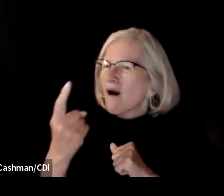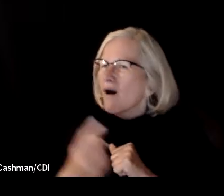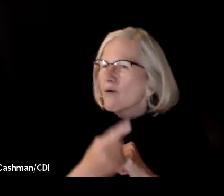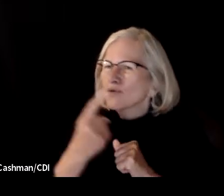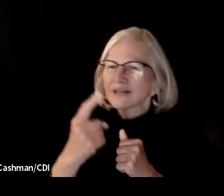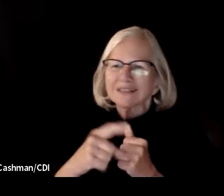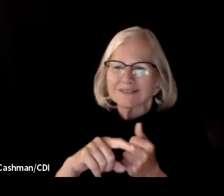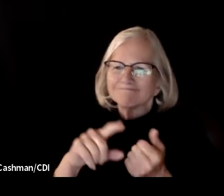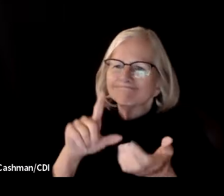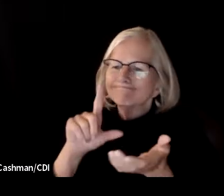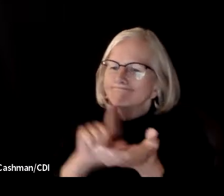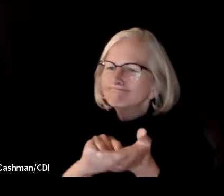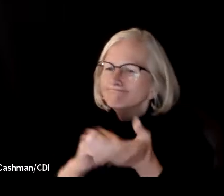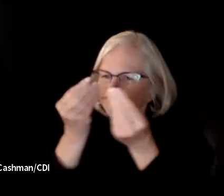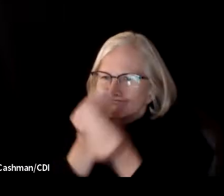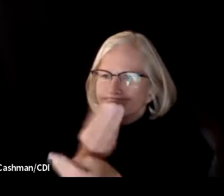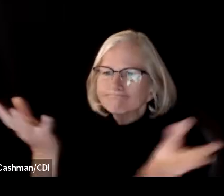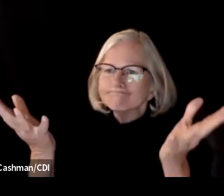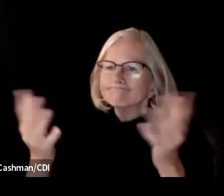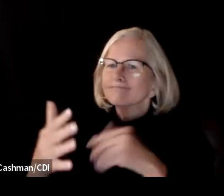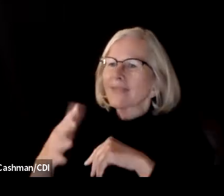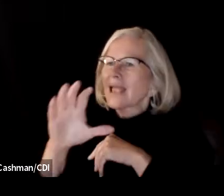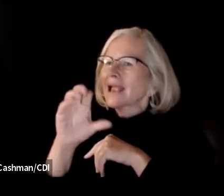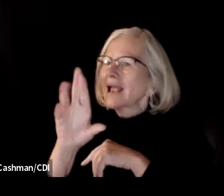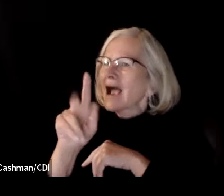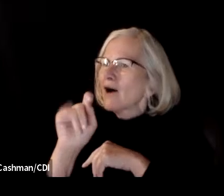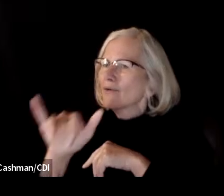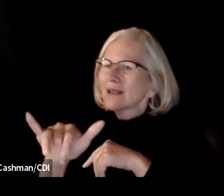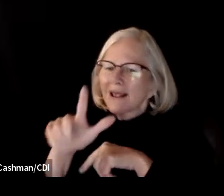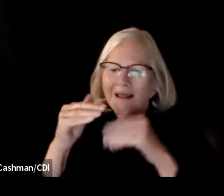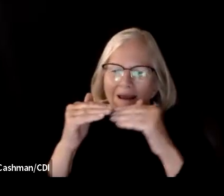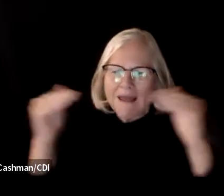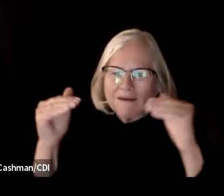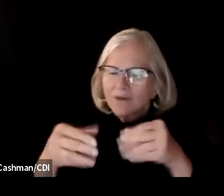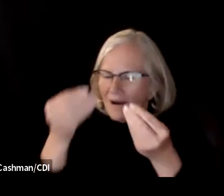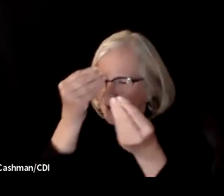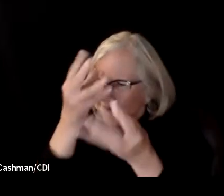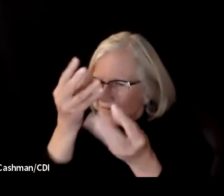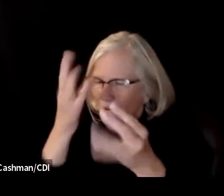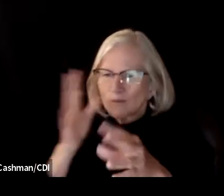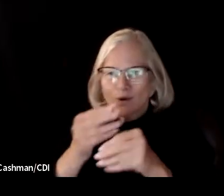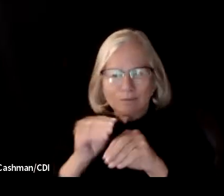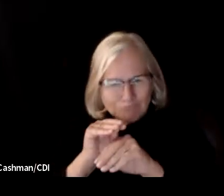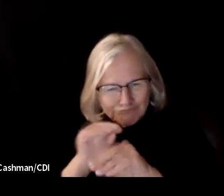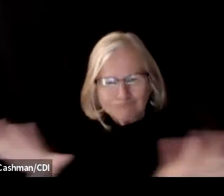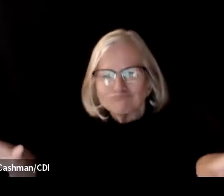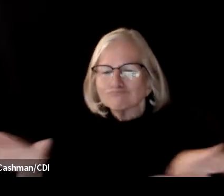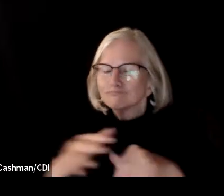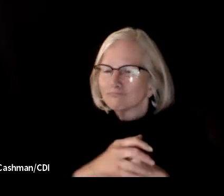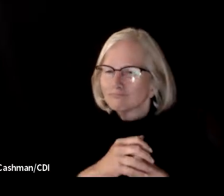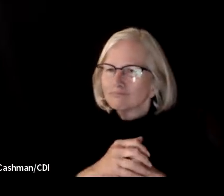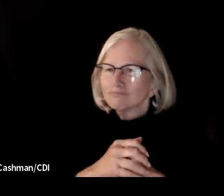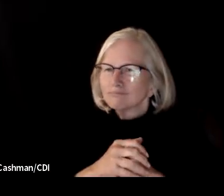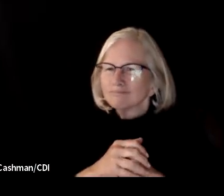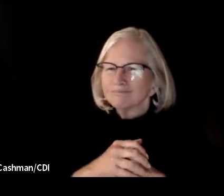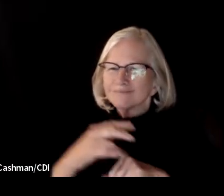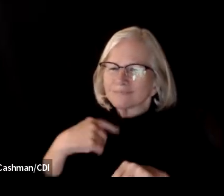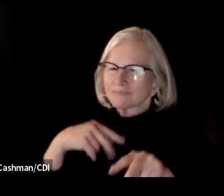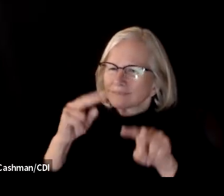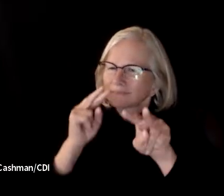information regularly, and that is So we're looking at that data all the